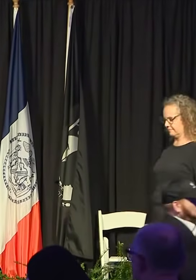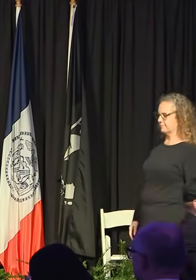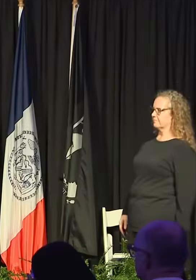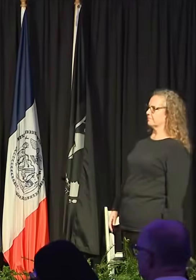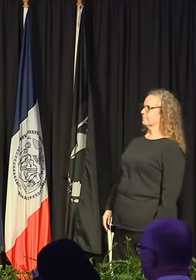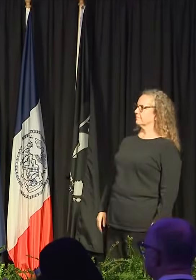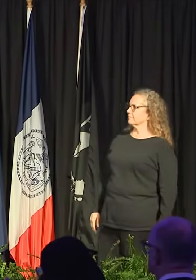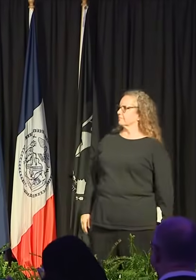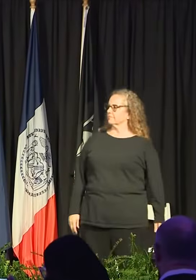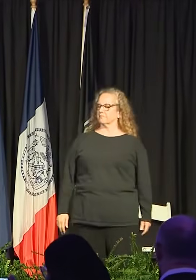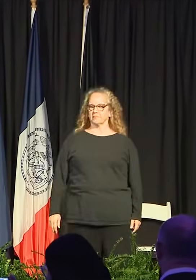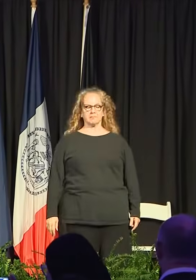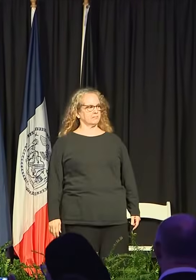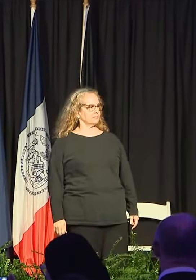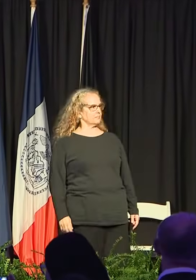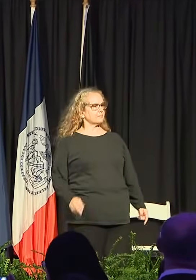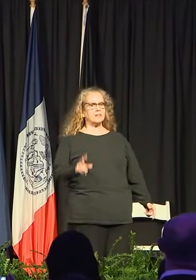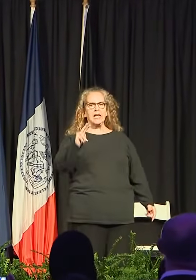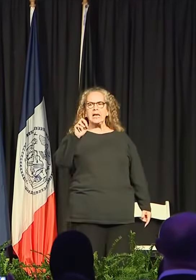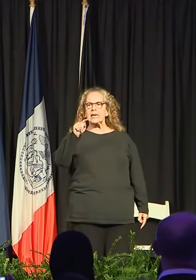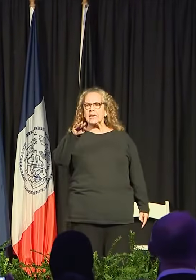Okay, where did Nate go? Nate.